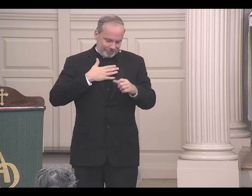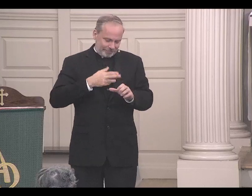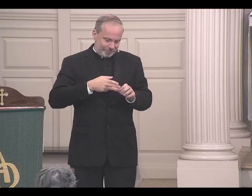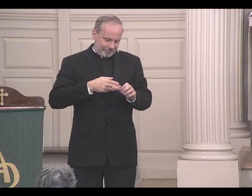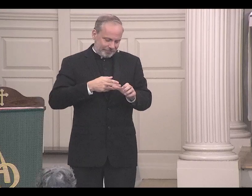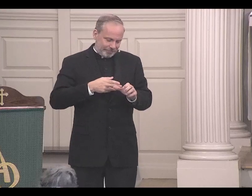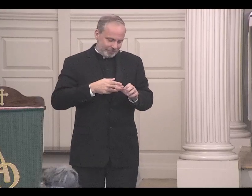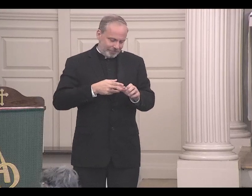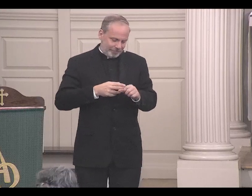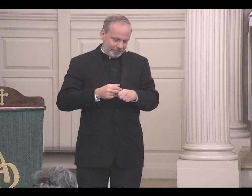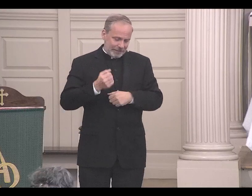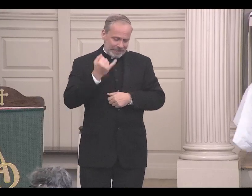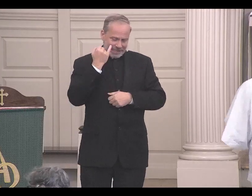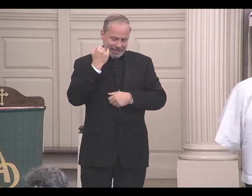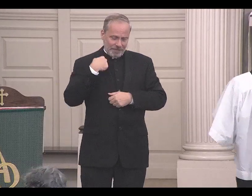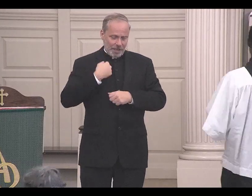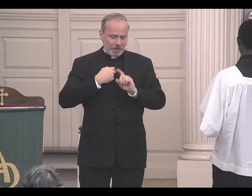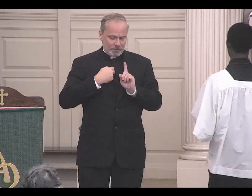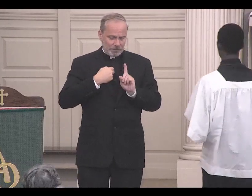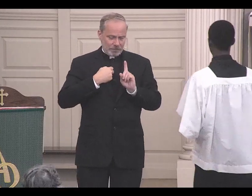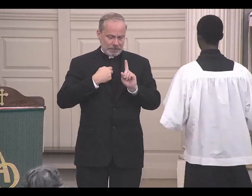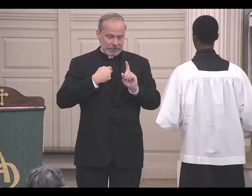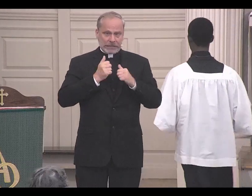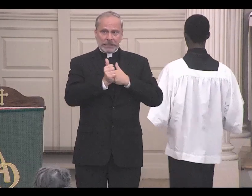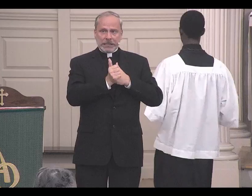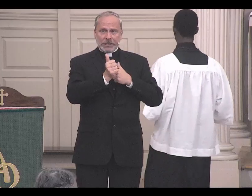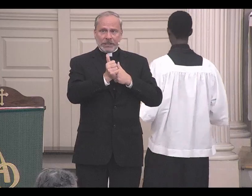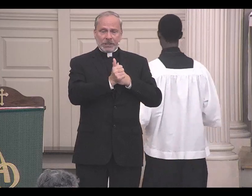If I walk amid